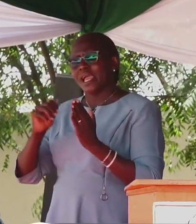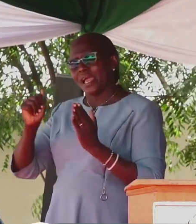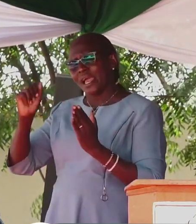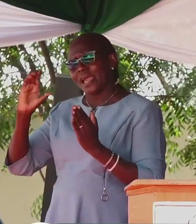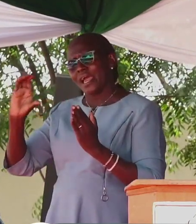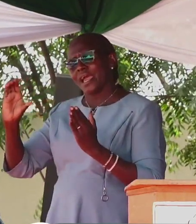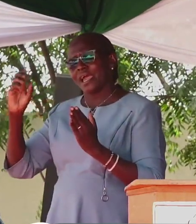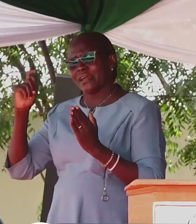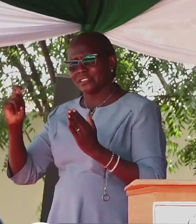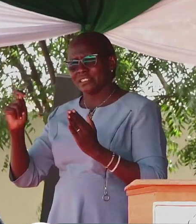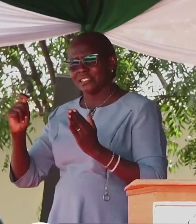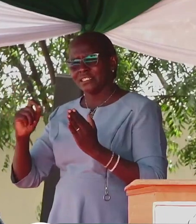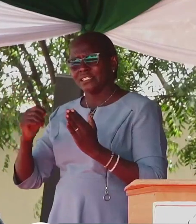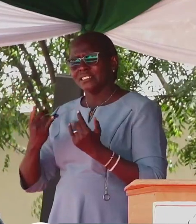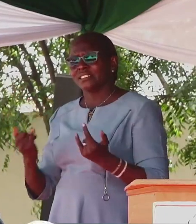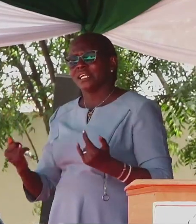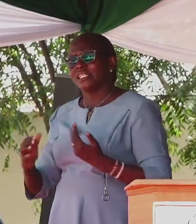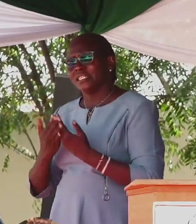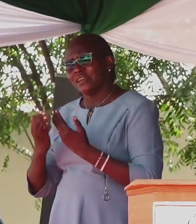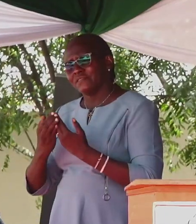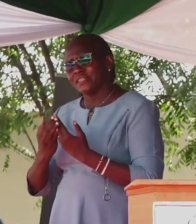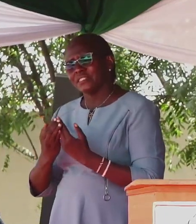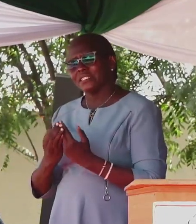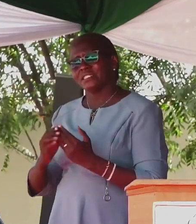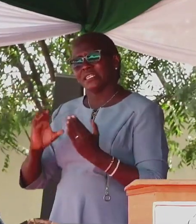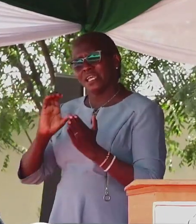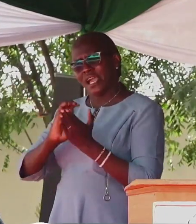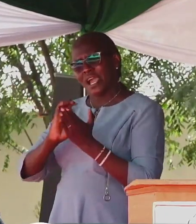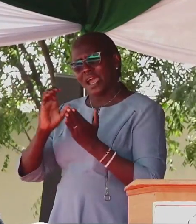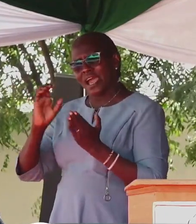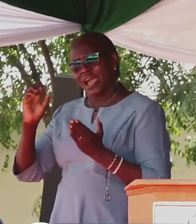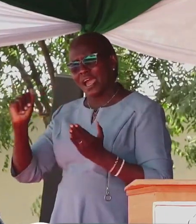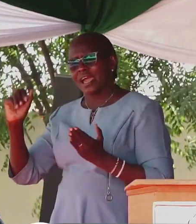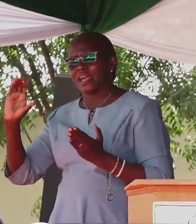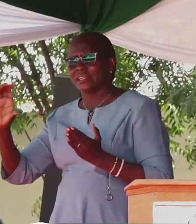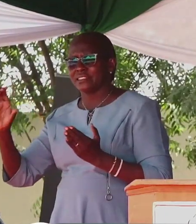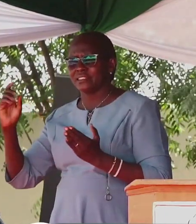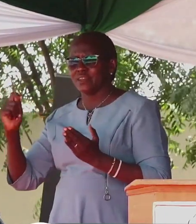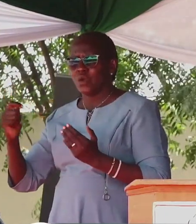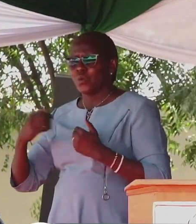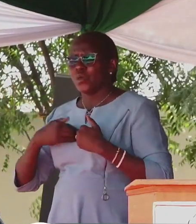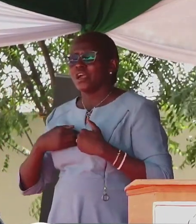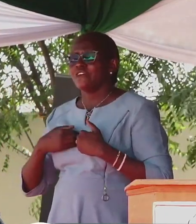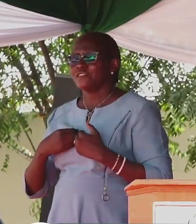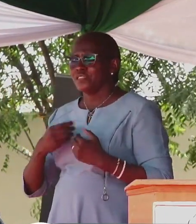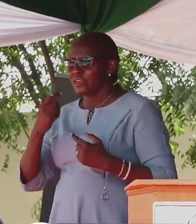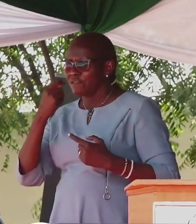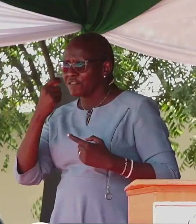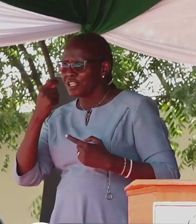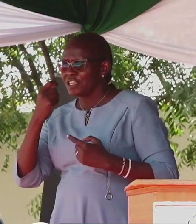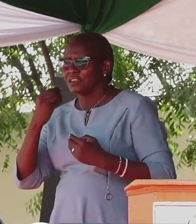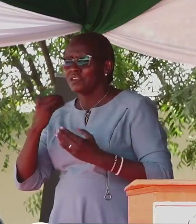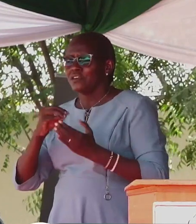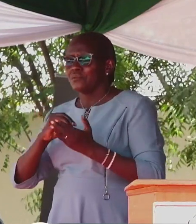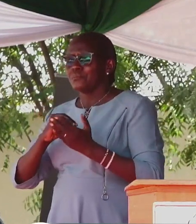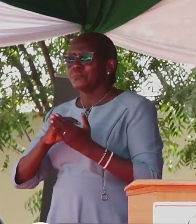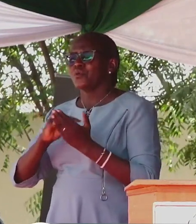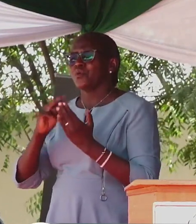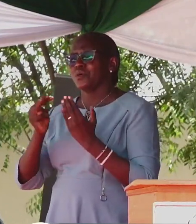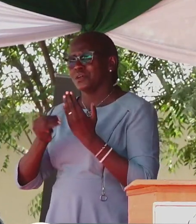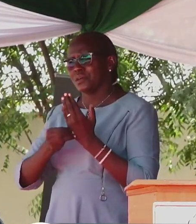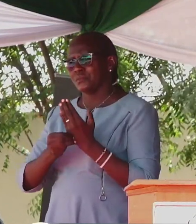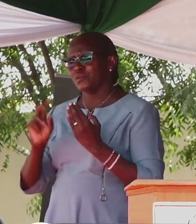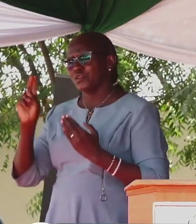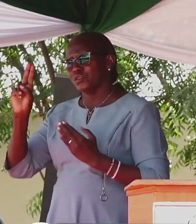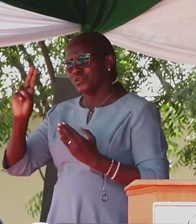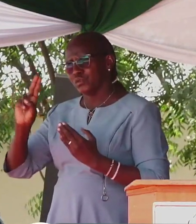also have a Child Care Facilities Act. Then we're also in the process of doing a school feeding program fund that will be used in